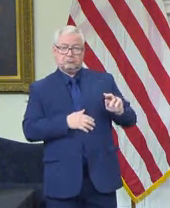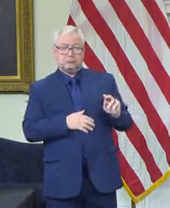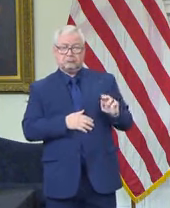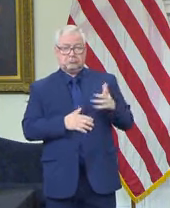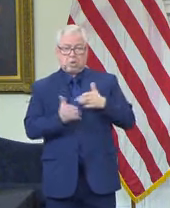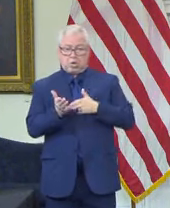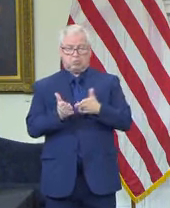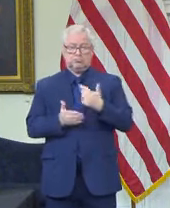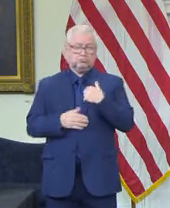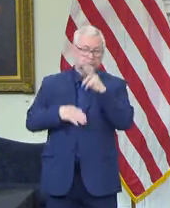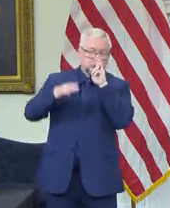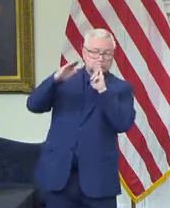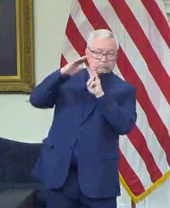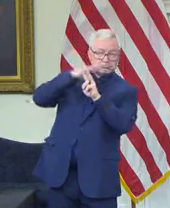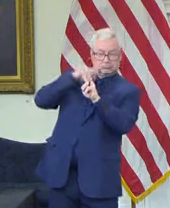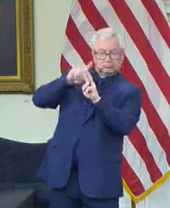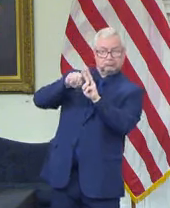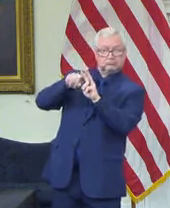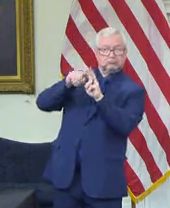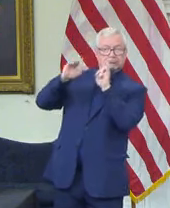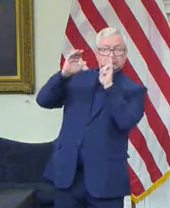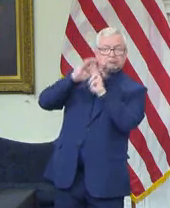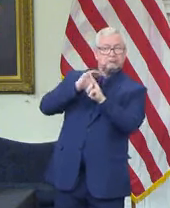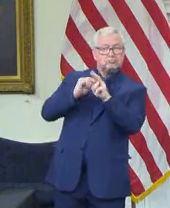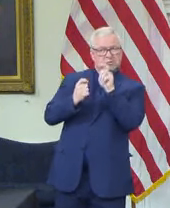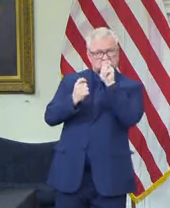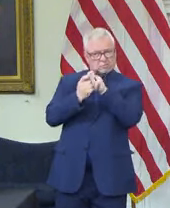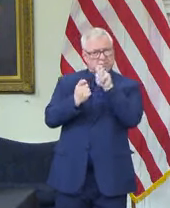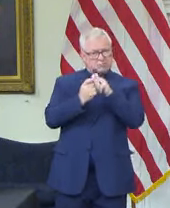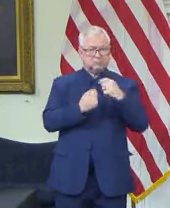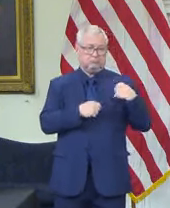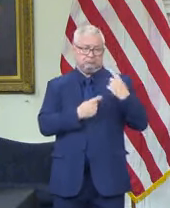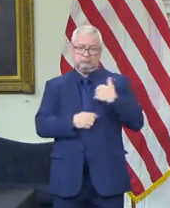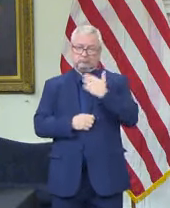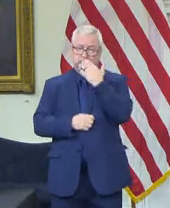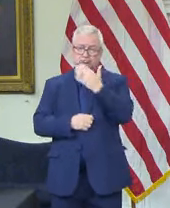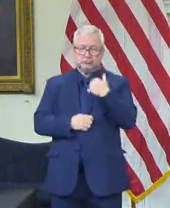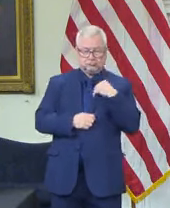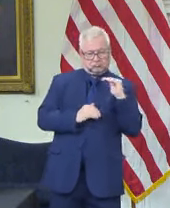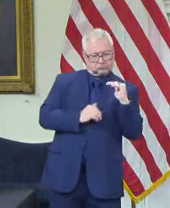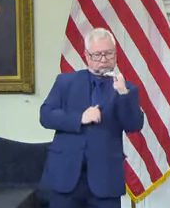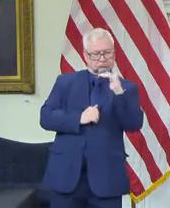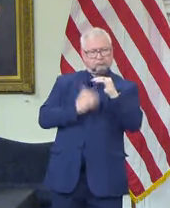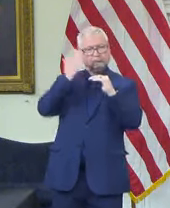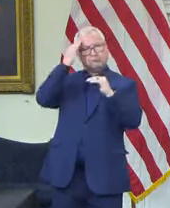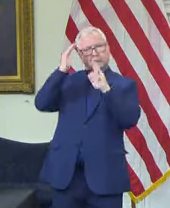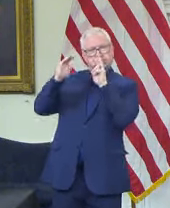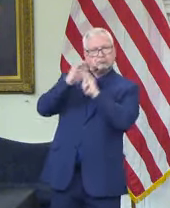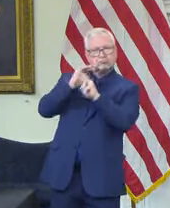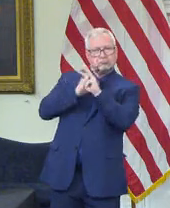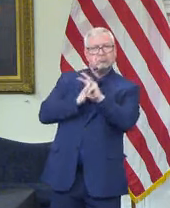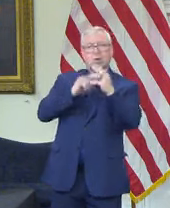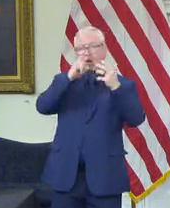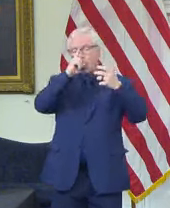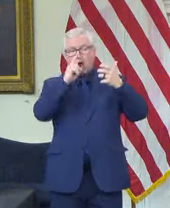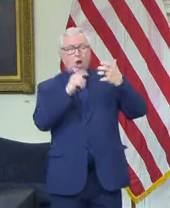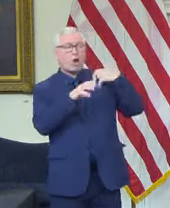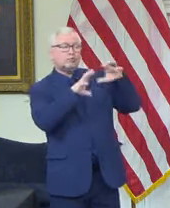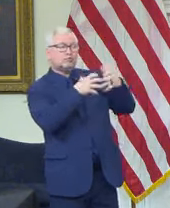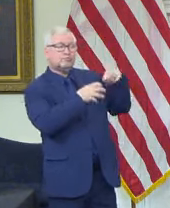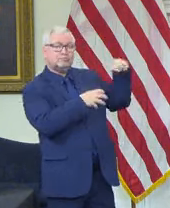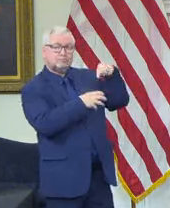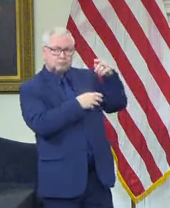projections throughout the entire crisis. And they had been saying that they thought the peak was going to be around